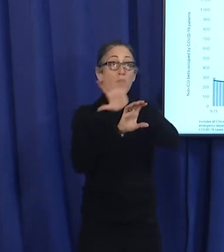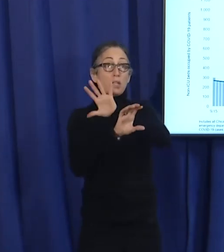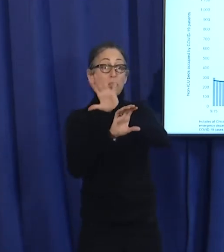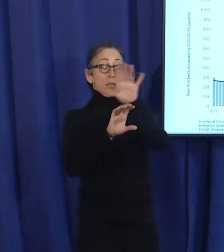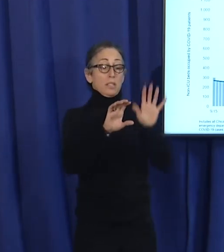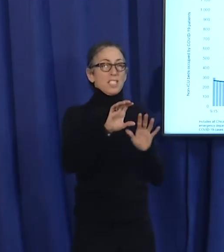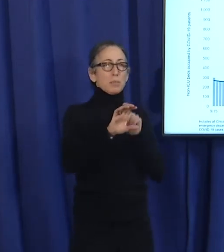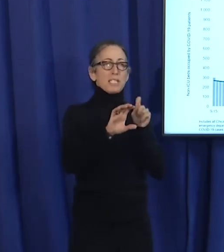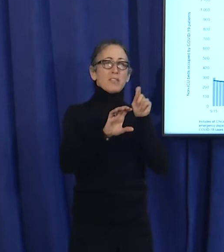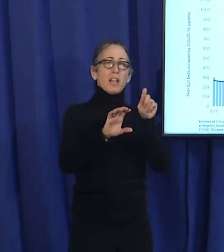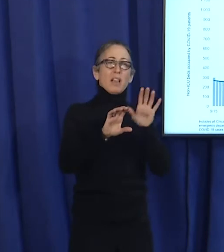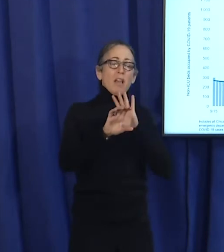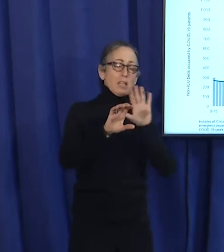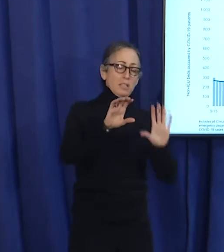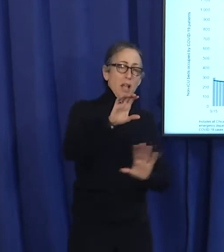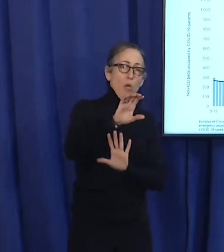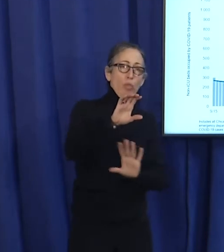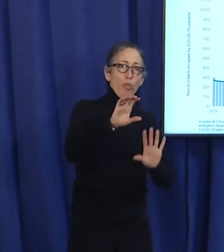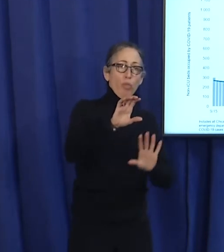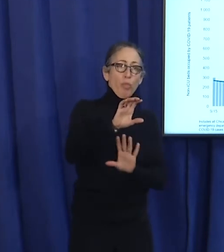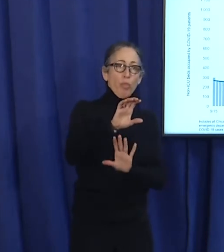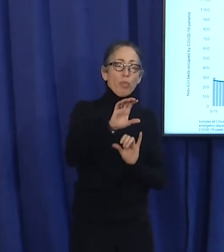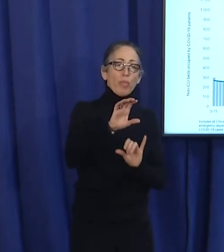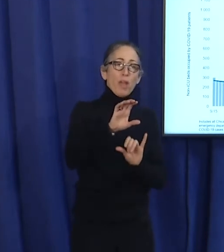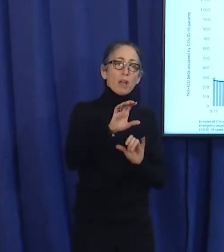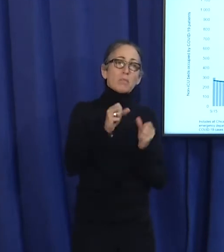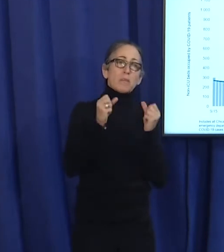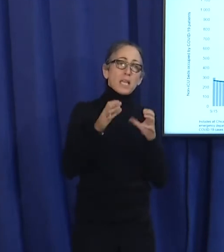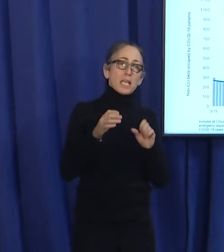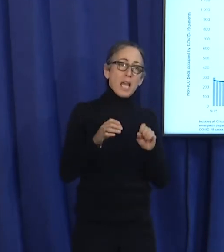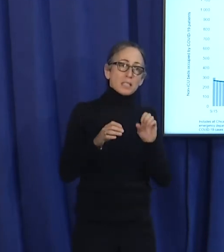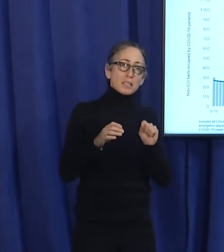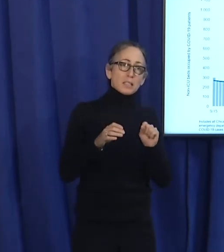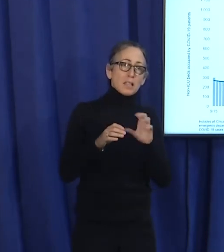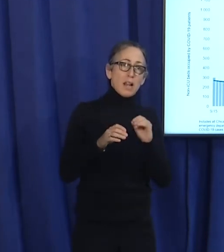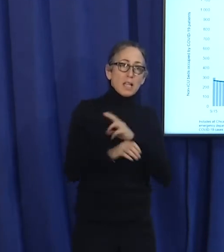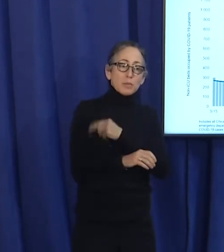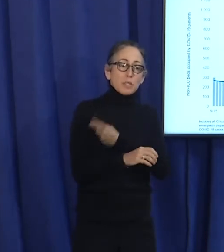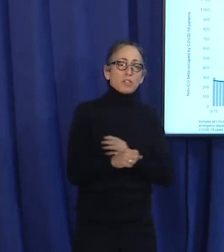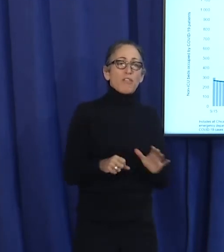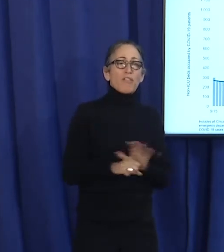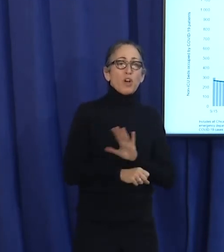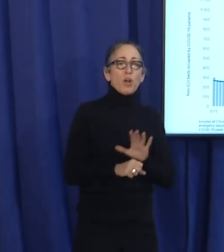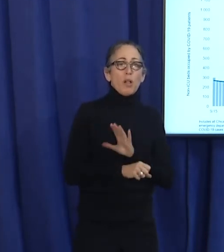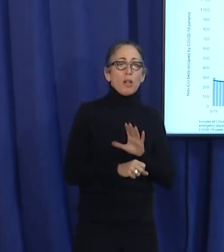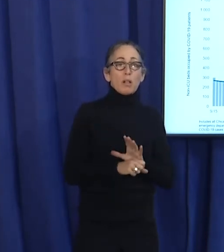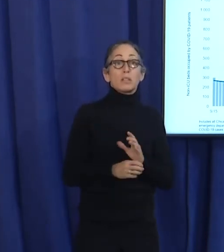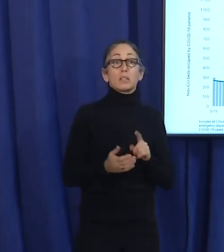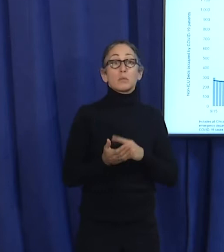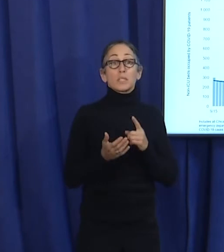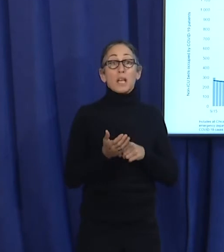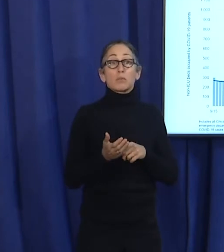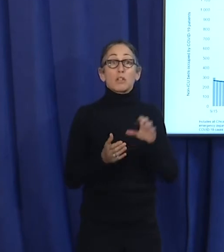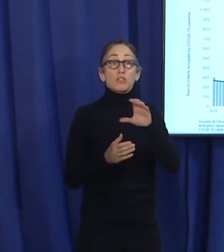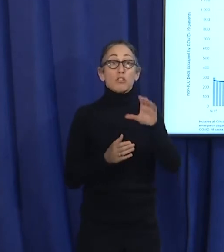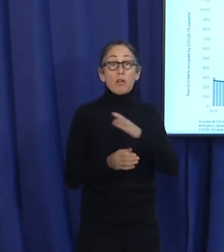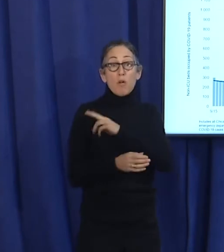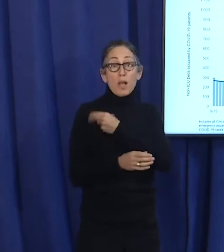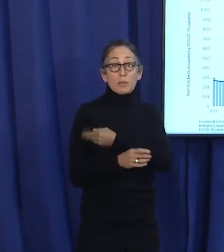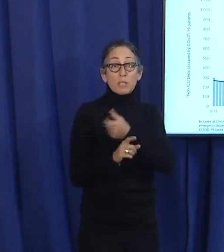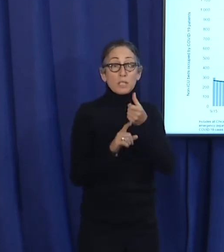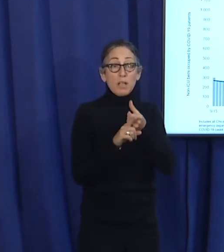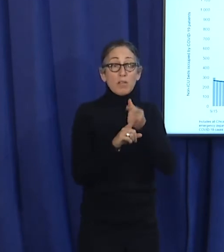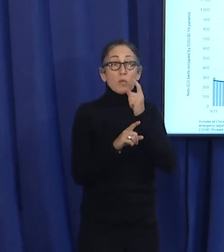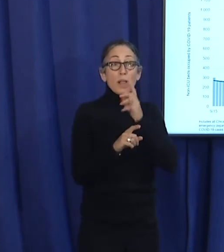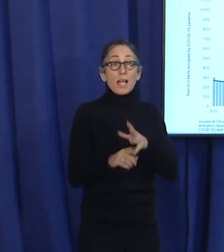suburban areas where there are a lot of cases and a lot of hospitals that are relatively full. Sometimes Chicago's hospitals end up accepting a lot of